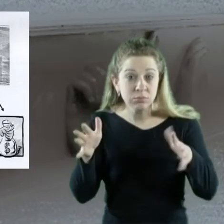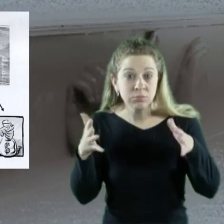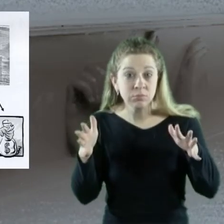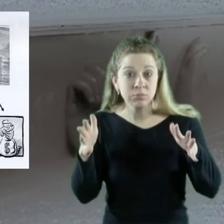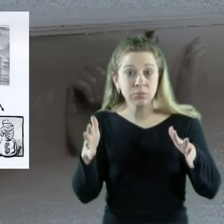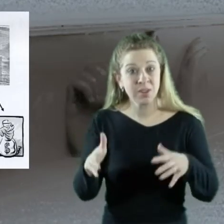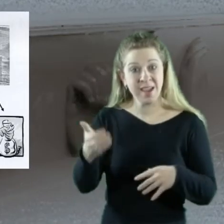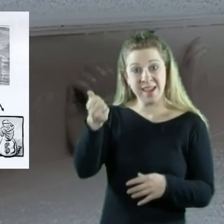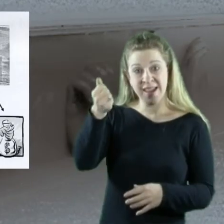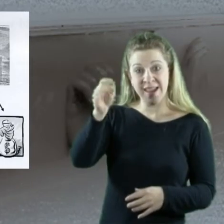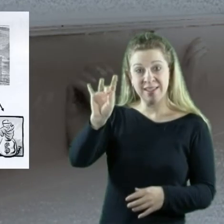Did you know